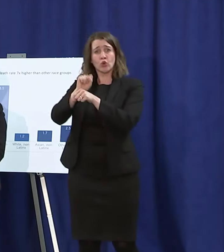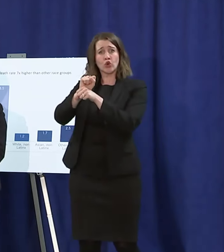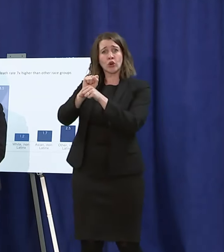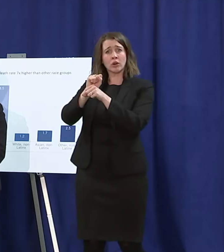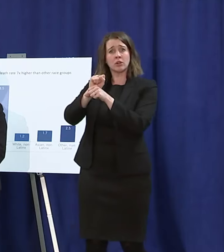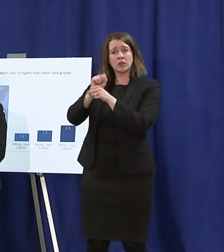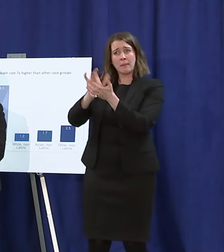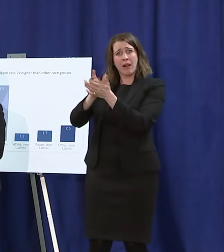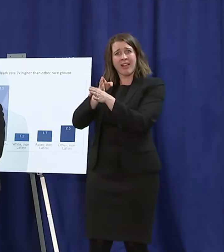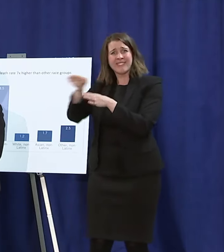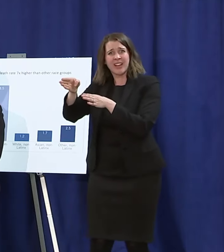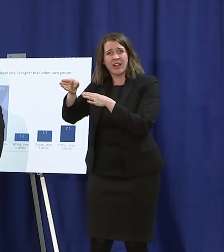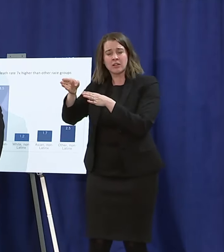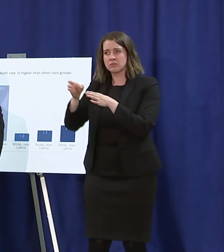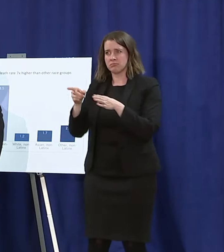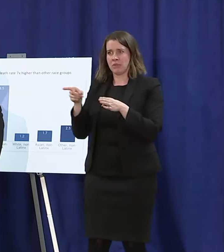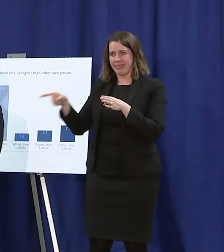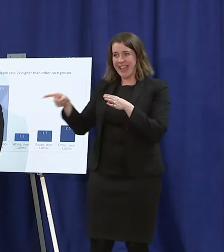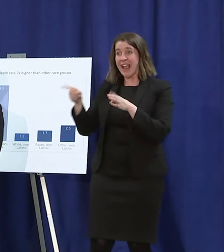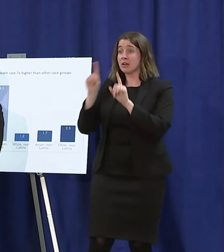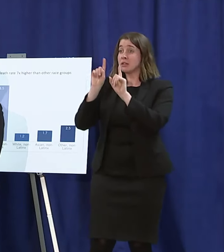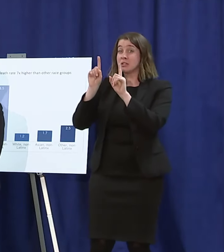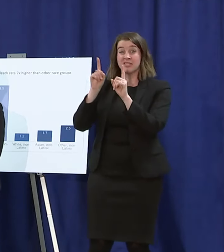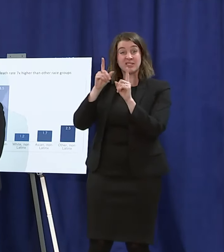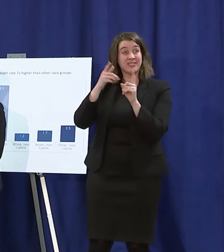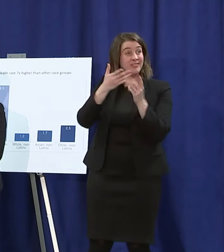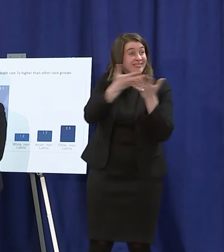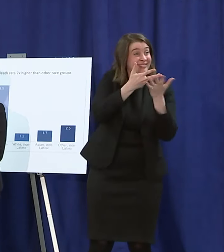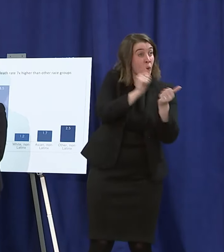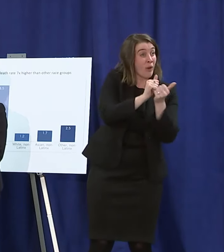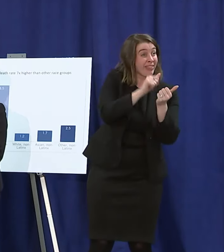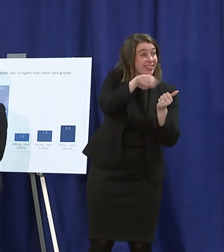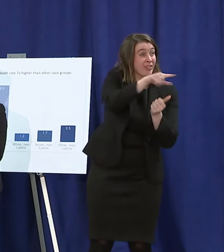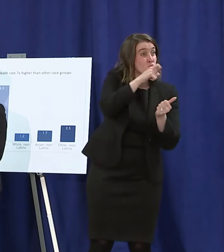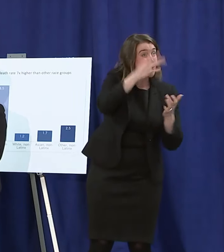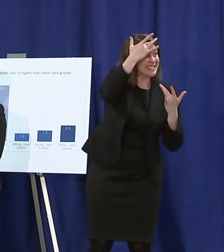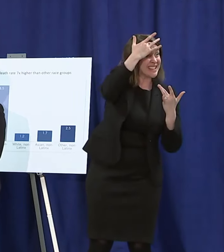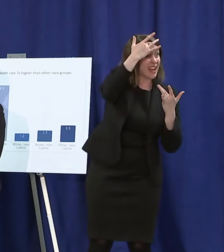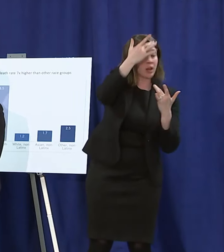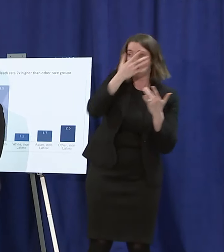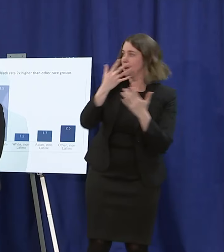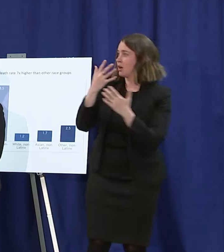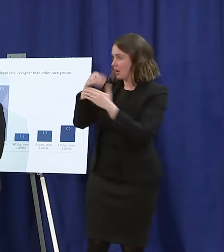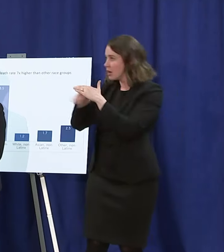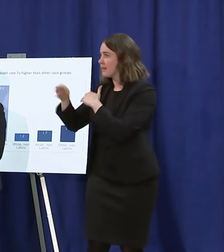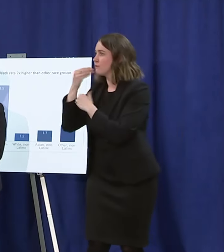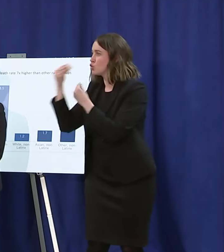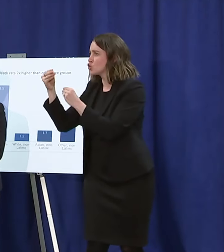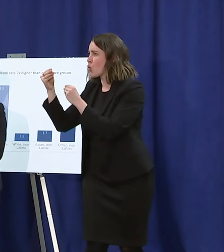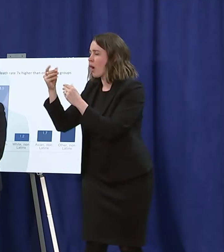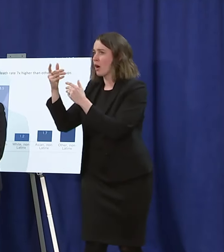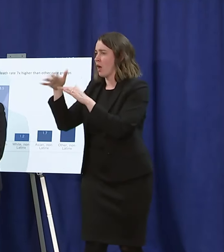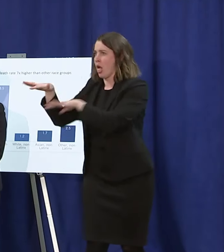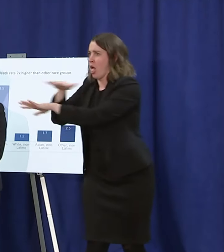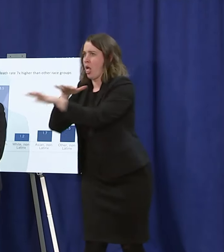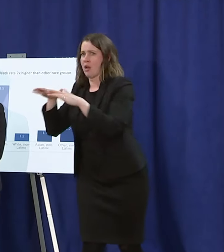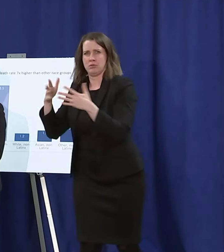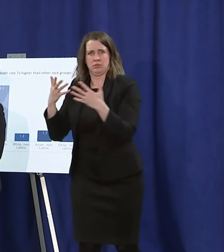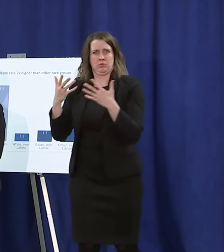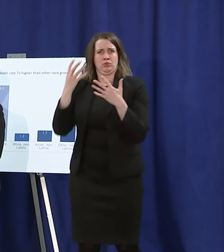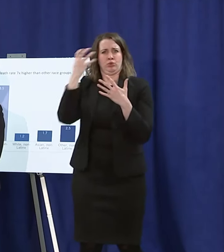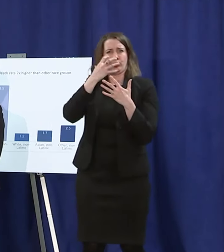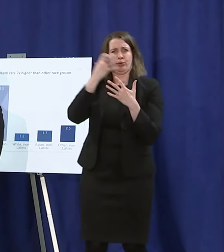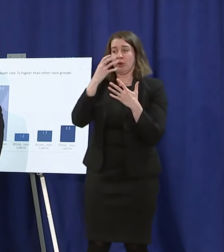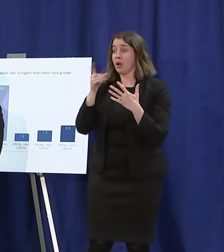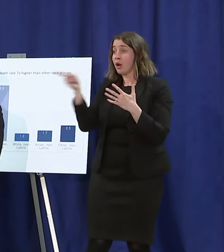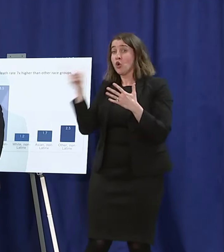that have forward-facing contacts. We're still going to the grocery stores. Who's staffing those grocery stores? Who's doing our deliveries? Who's delivering our mail? Those